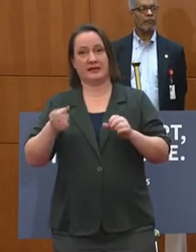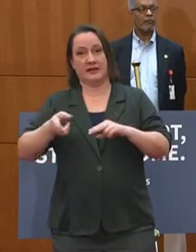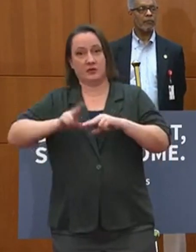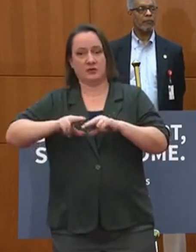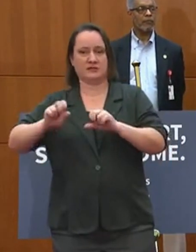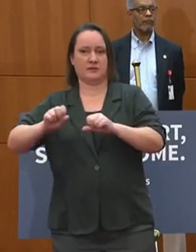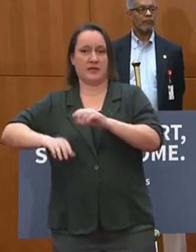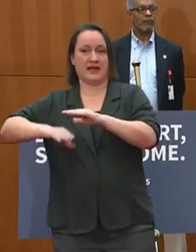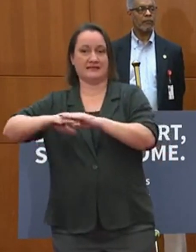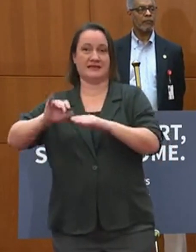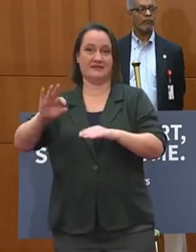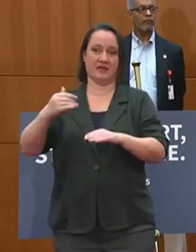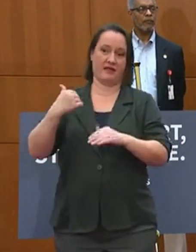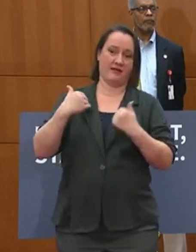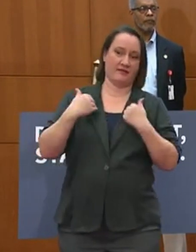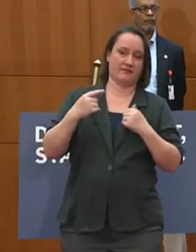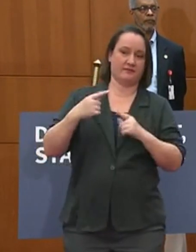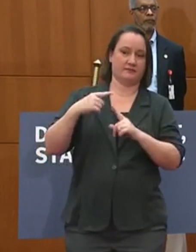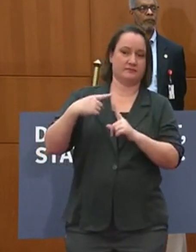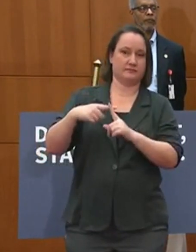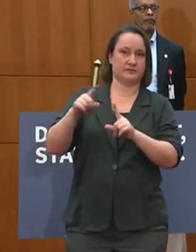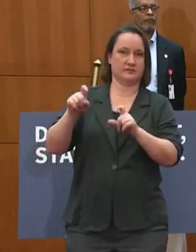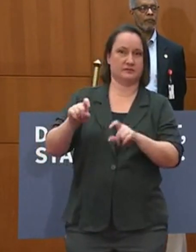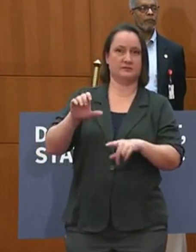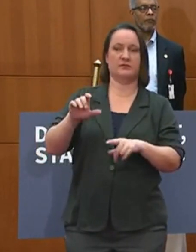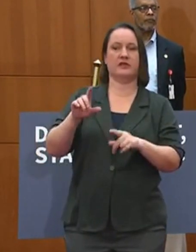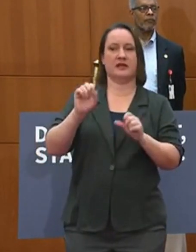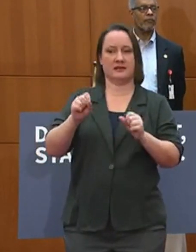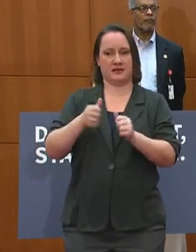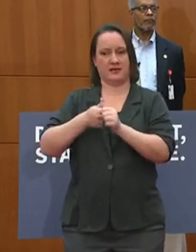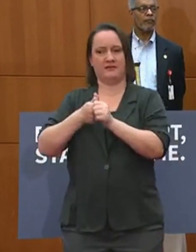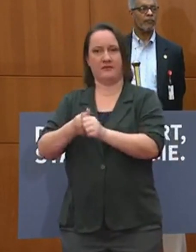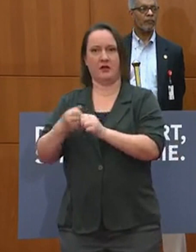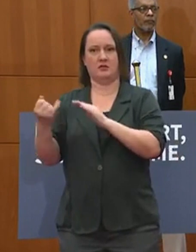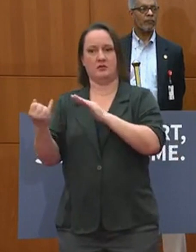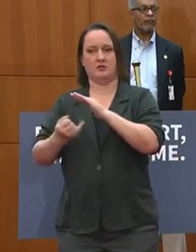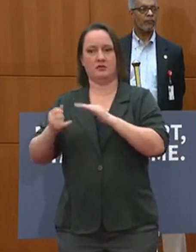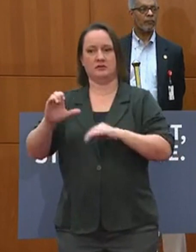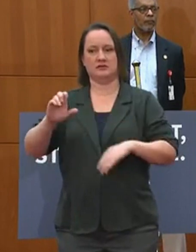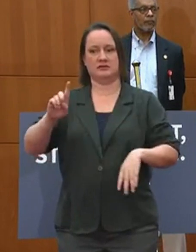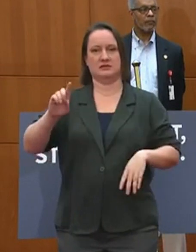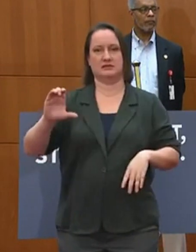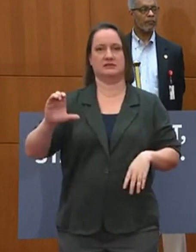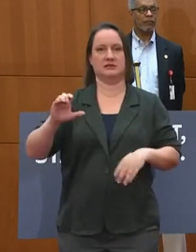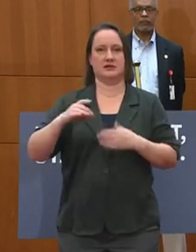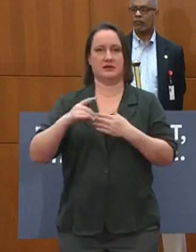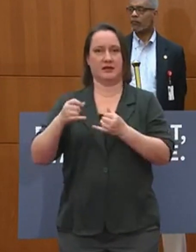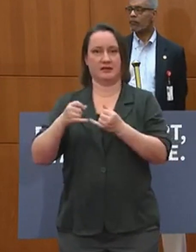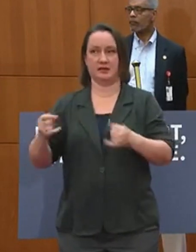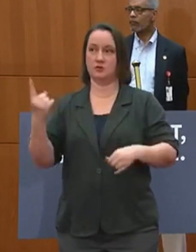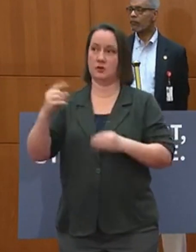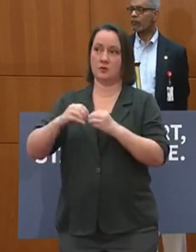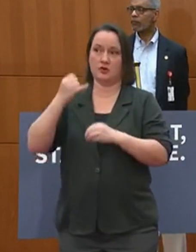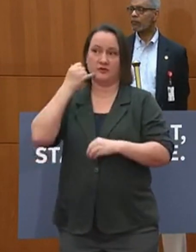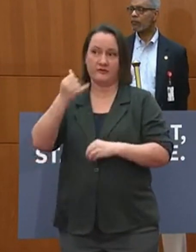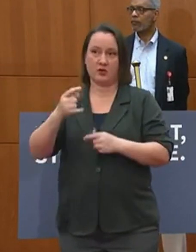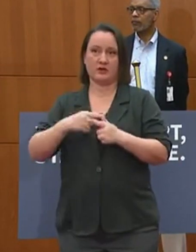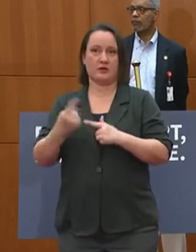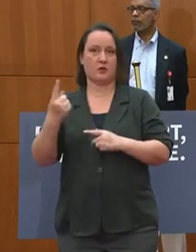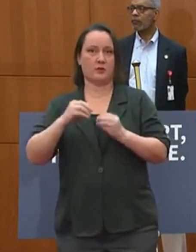if in case they do have a positive, that they can follow the CDC guidelines. We're going to do one more on the phone and then one more in the